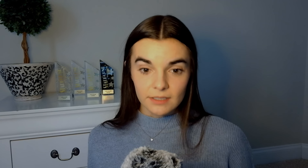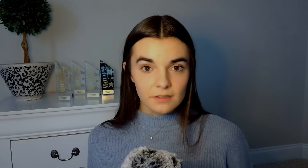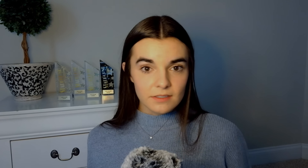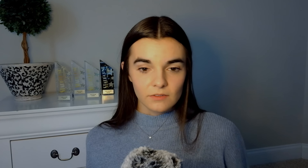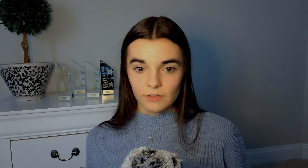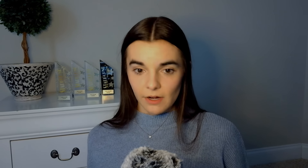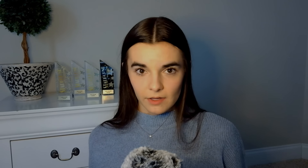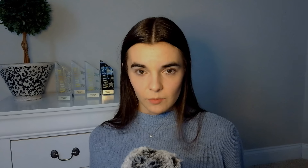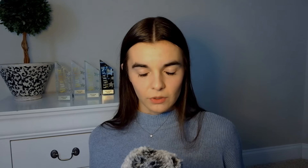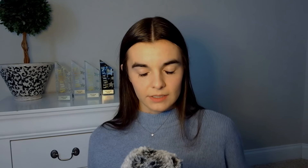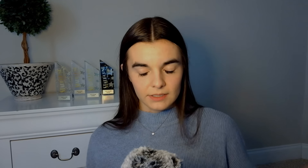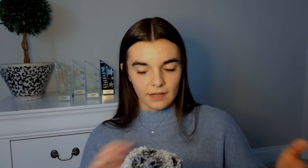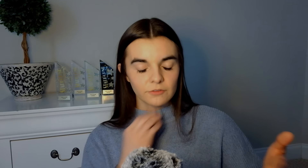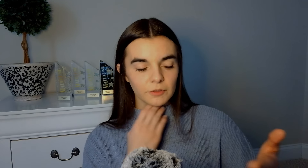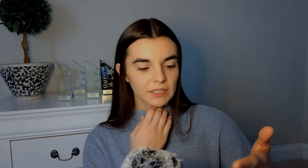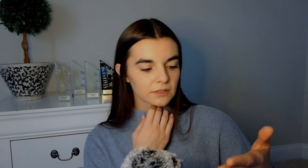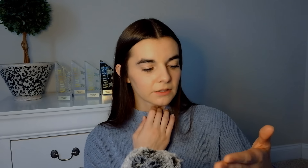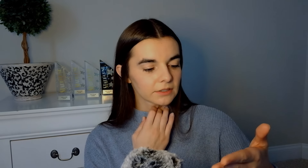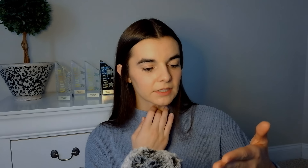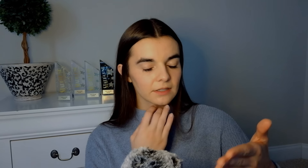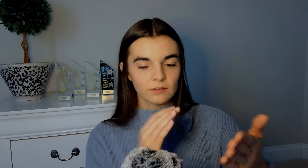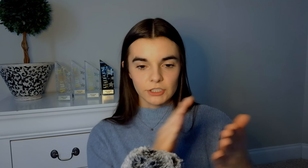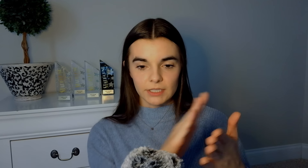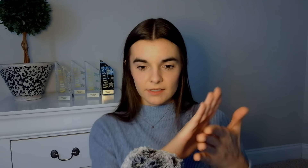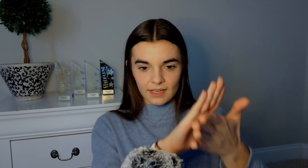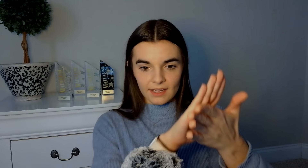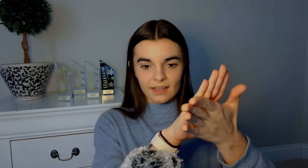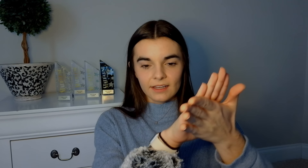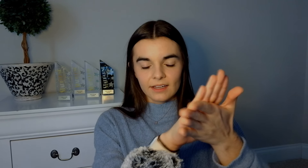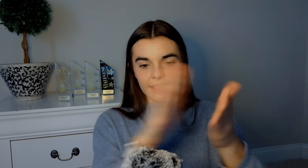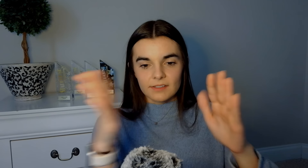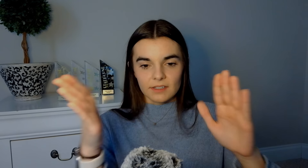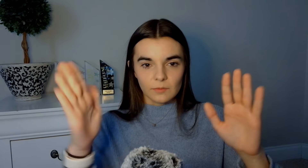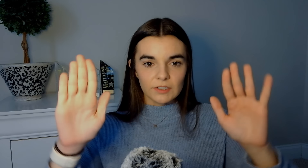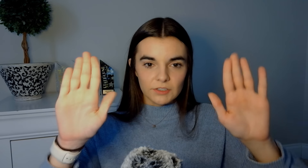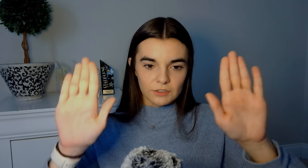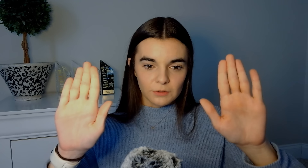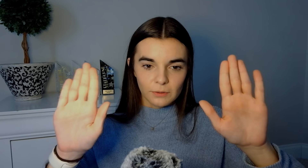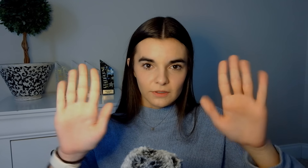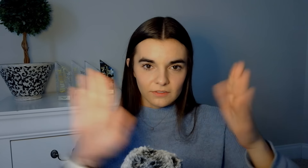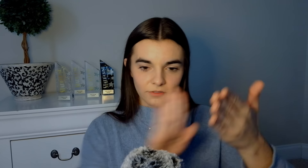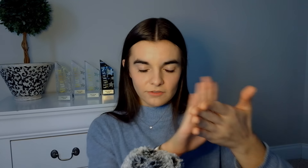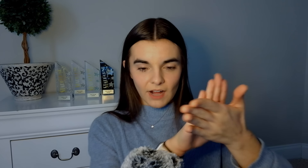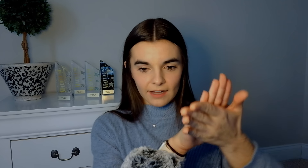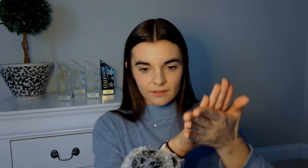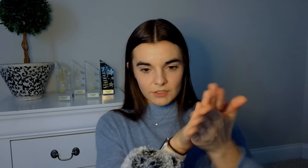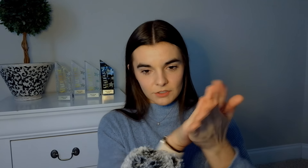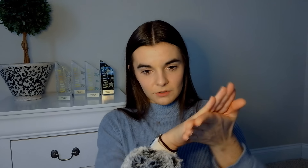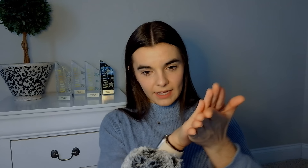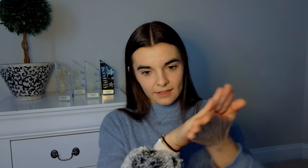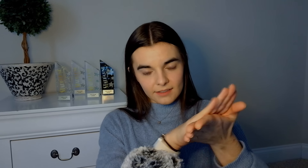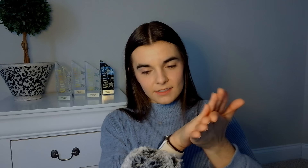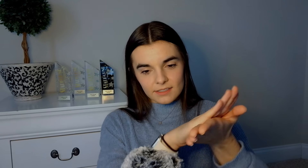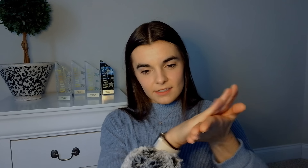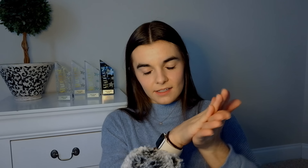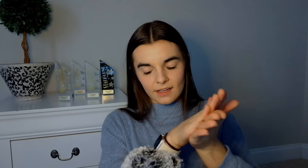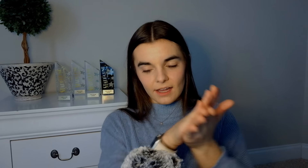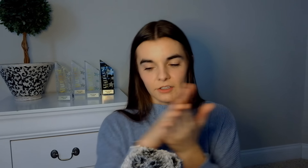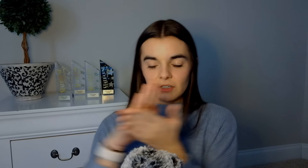Cheese, very important sign for me to learn because I love cheese, is going to be 2 5s, 2 hands, and you're going